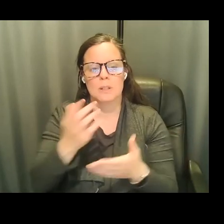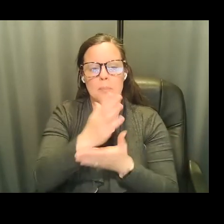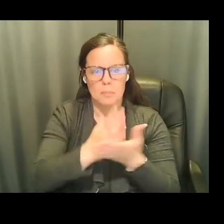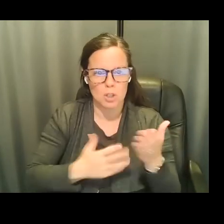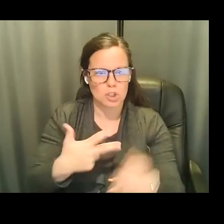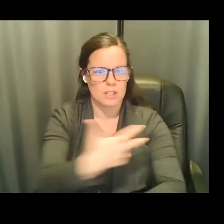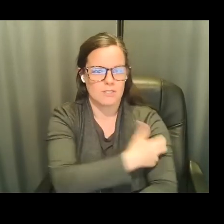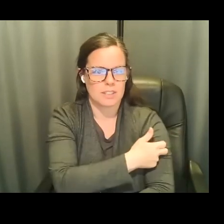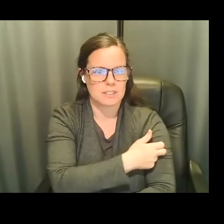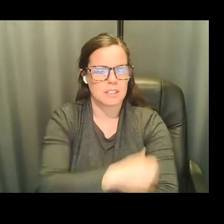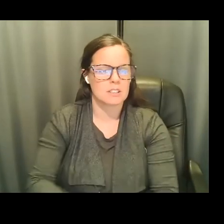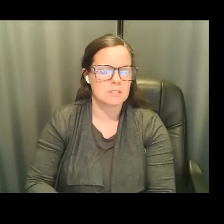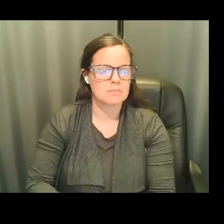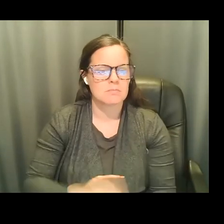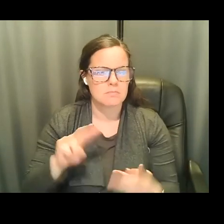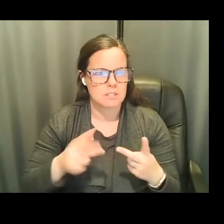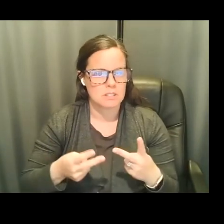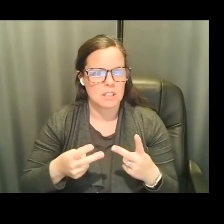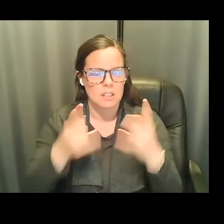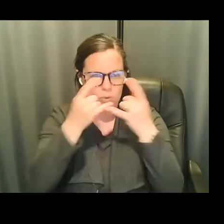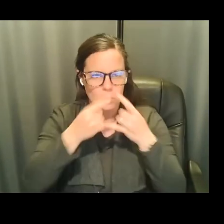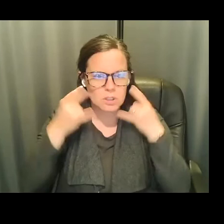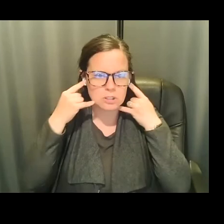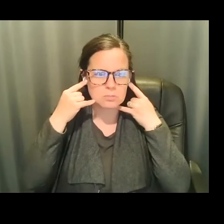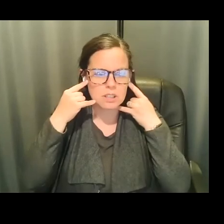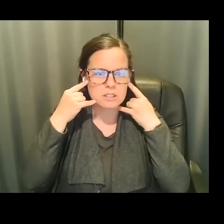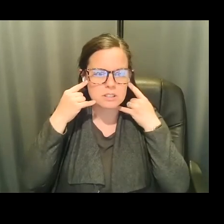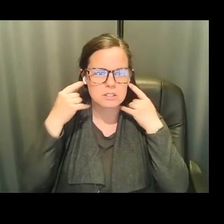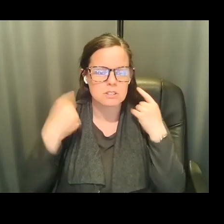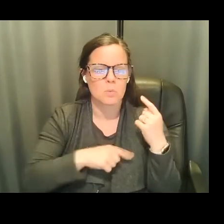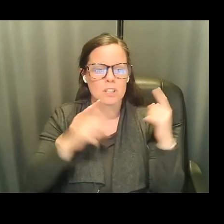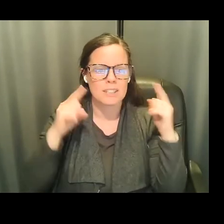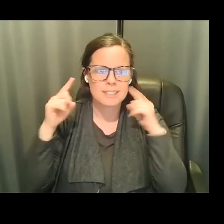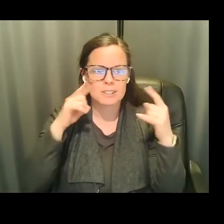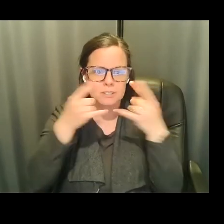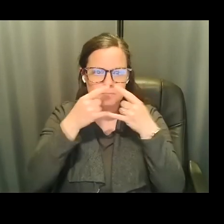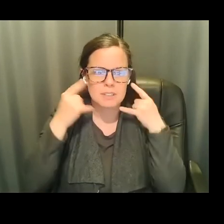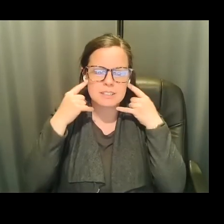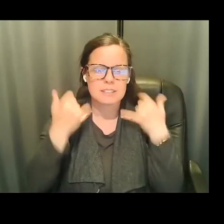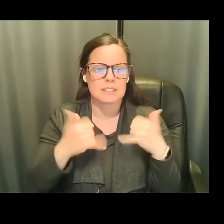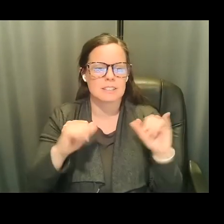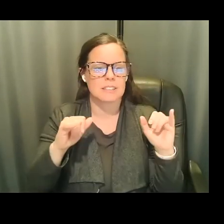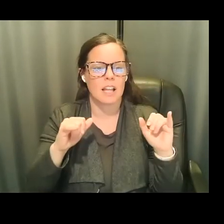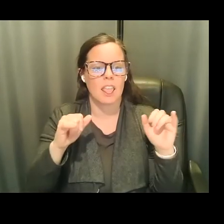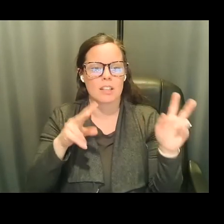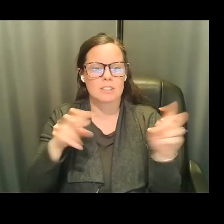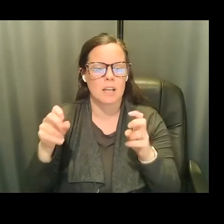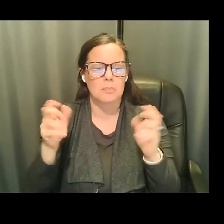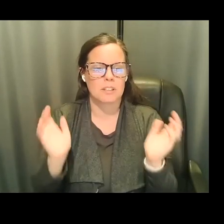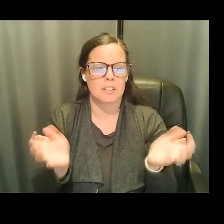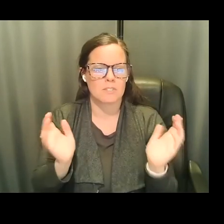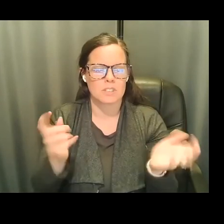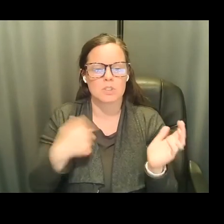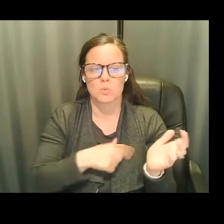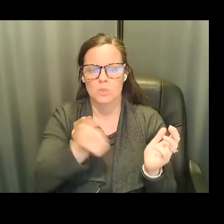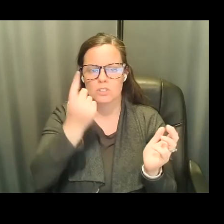vaccinated. Second, wear your mask. We're hearing that masking is still a topic of conversation, and we get it. It's